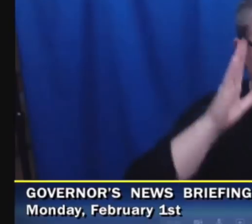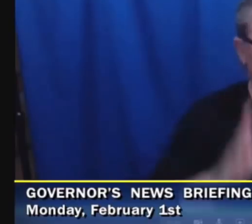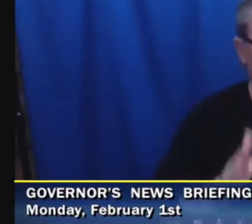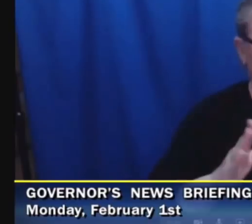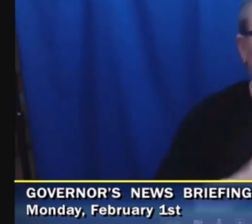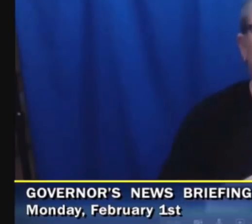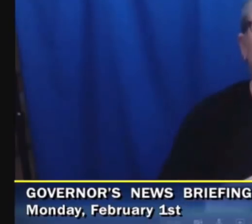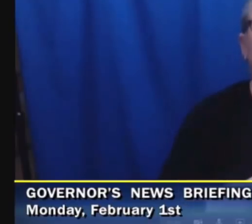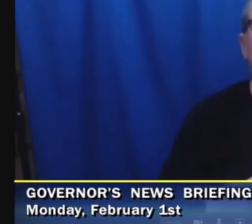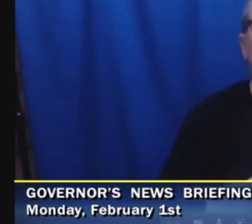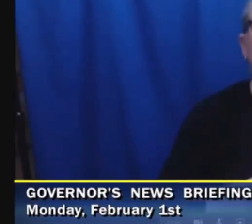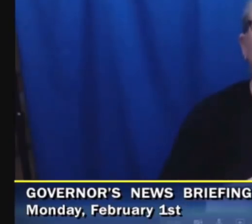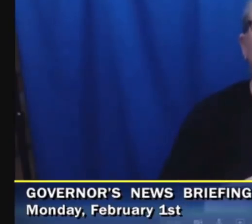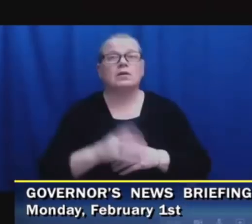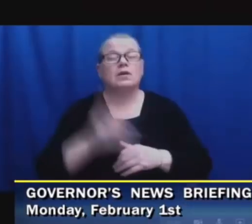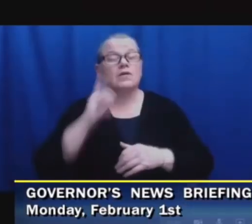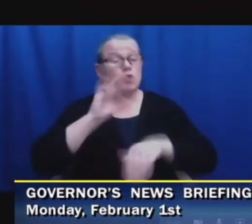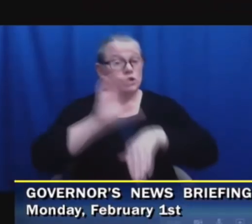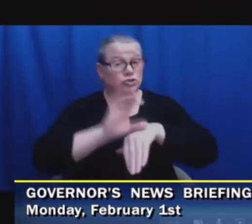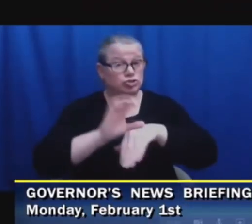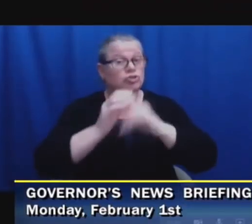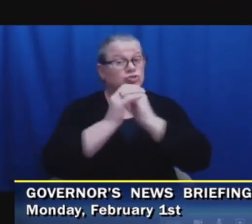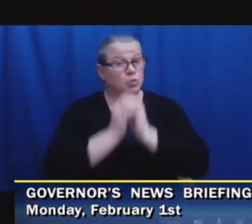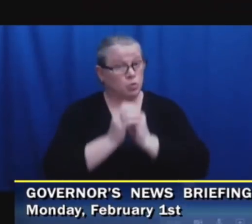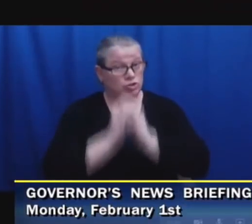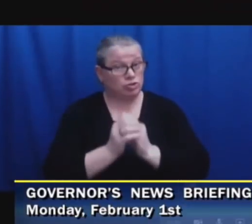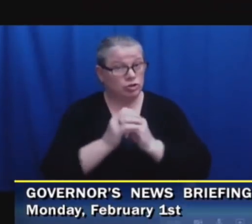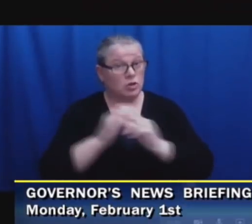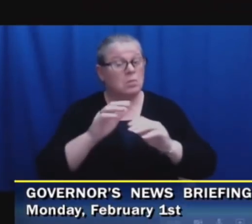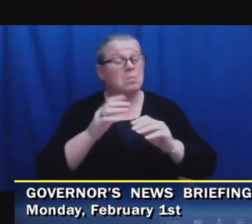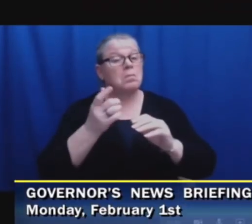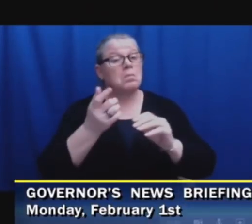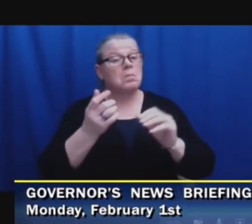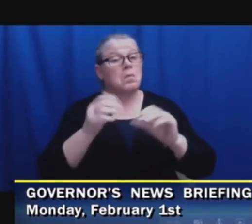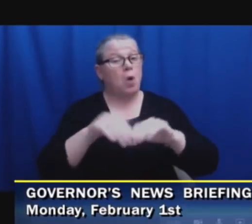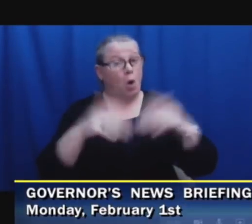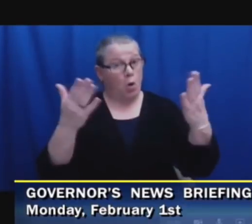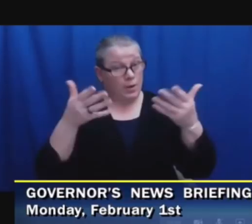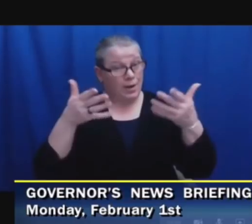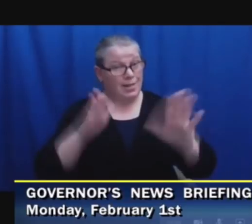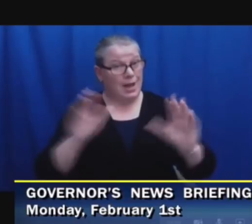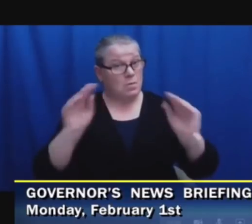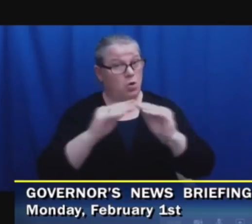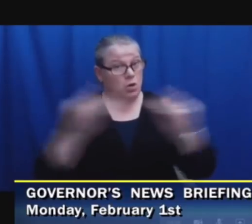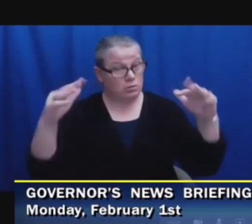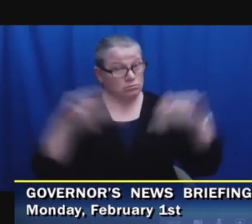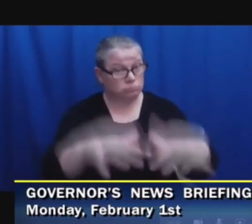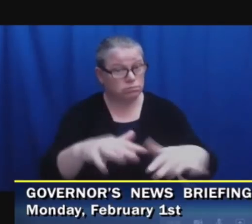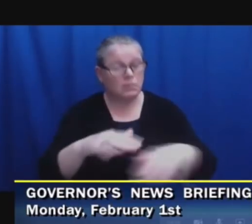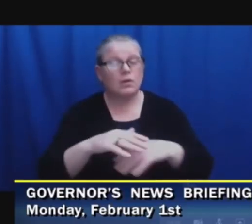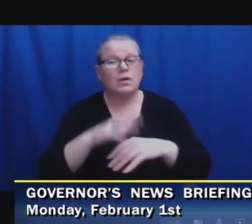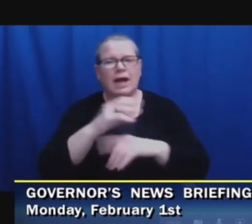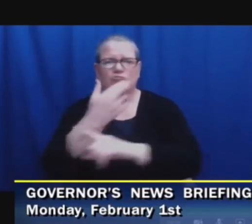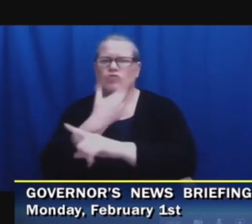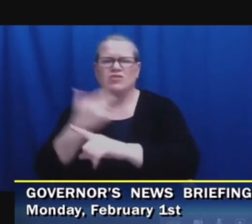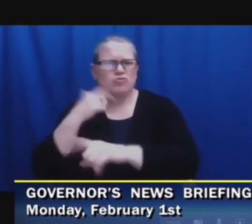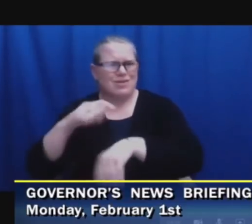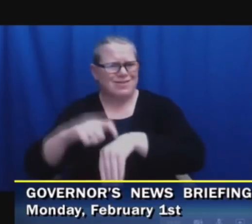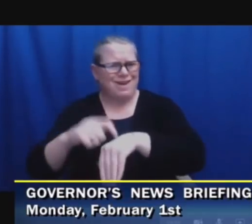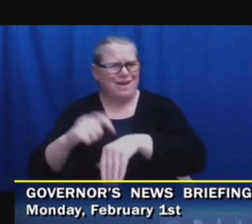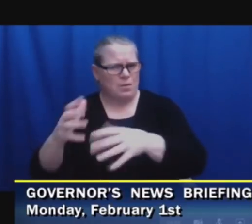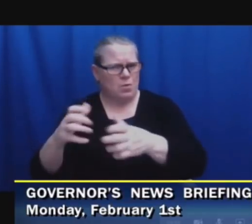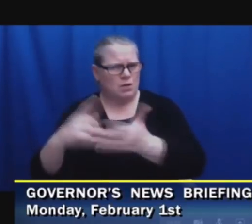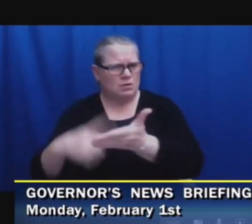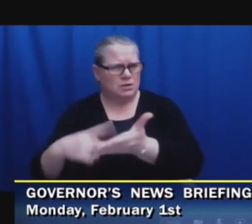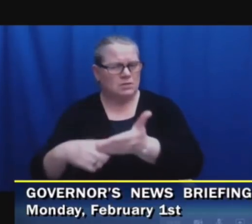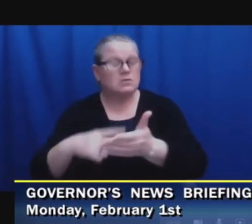restrictions, both for the houses of worship and for the restaurants, but particularly for houses of worship. You said that one of the reasons that you feel comfortable taking this